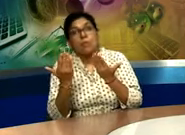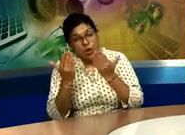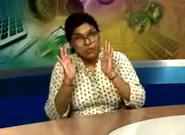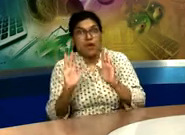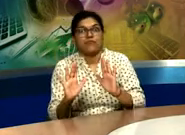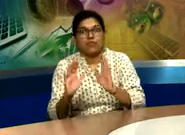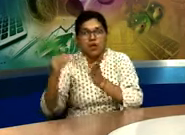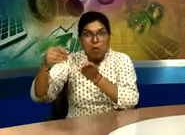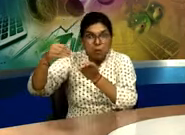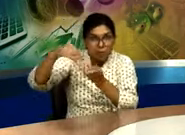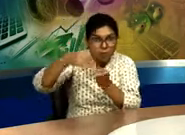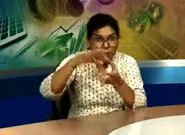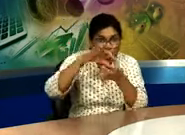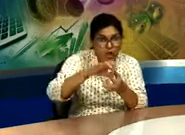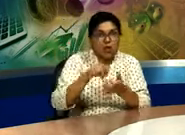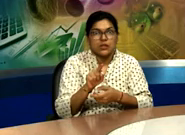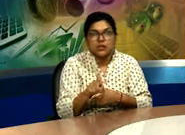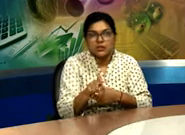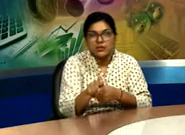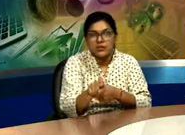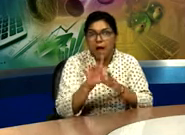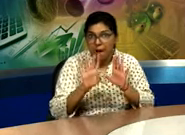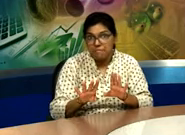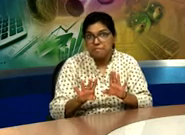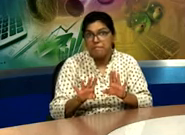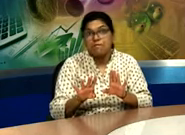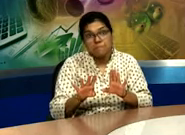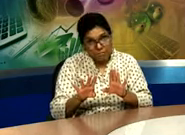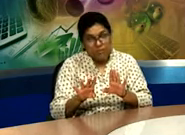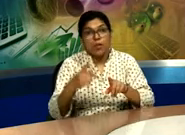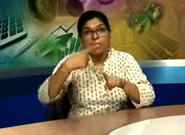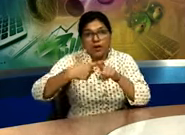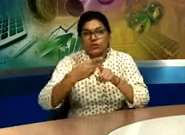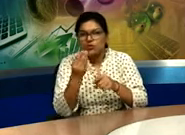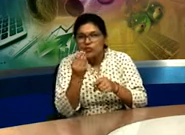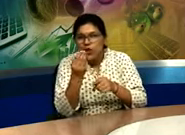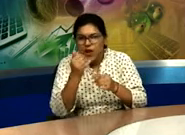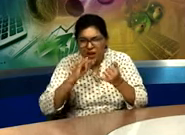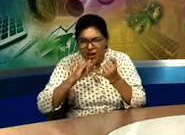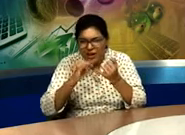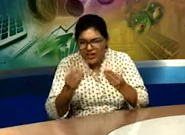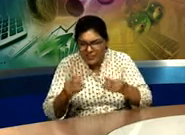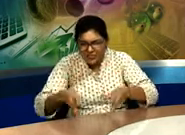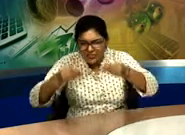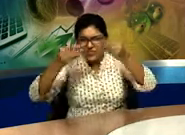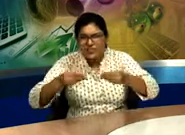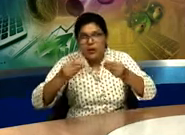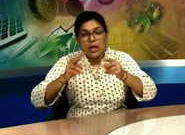or that the soil is very unusual and